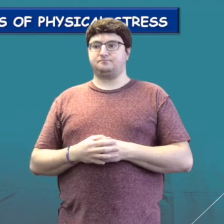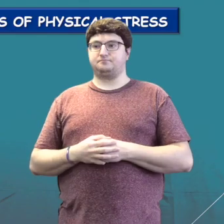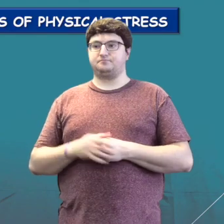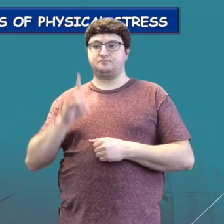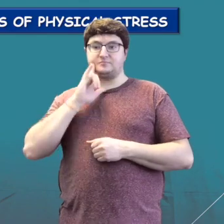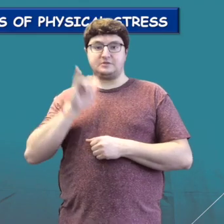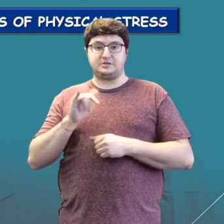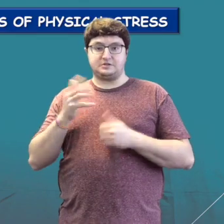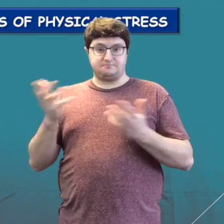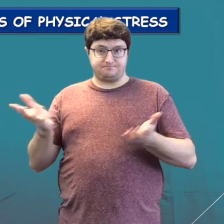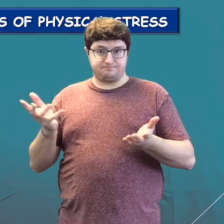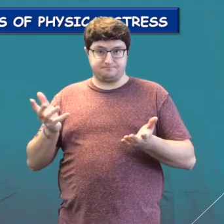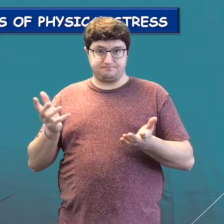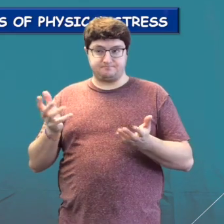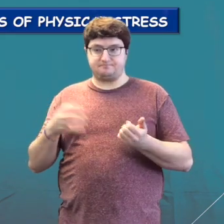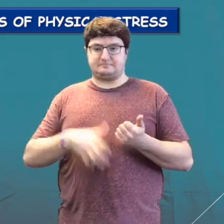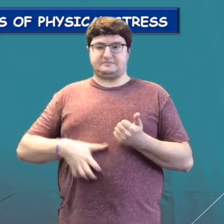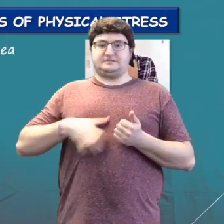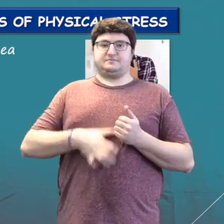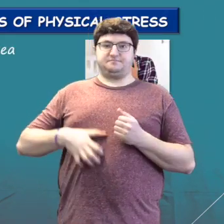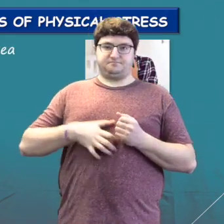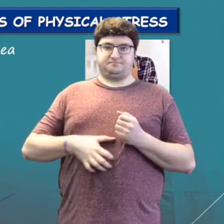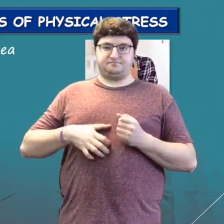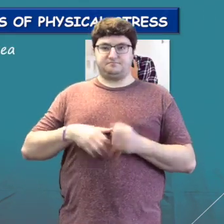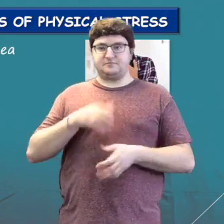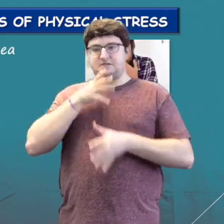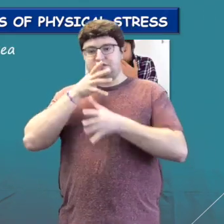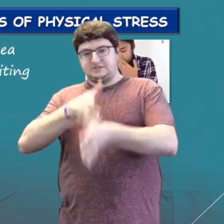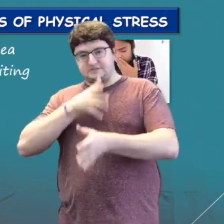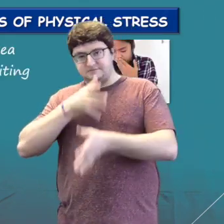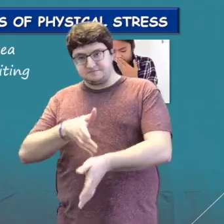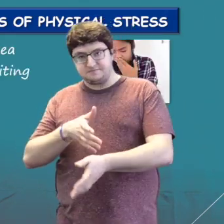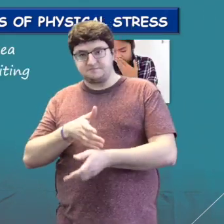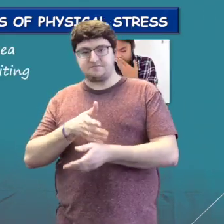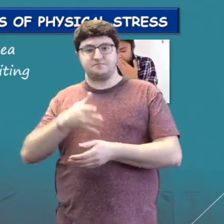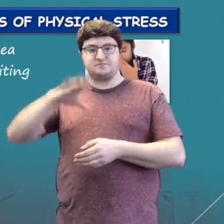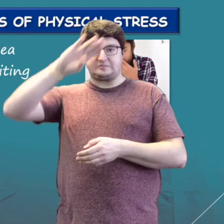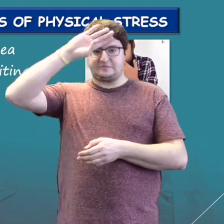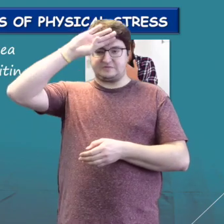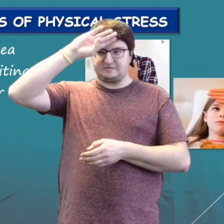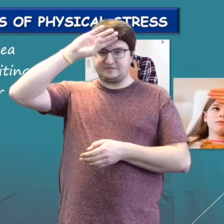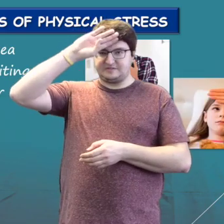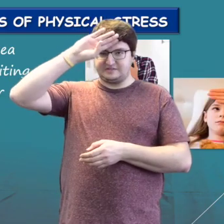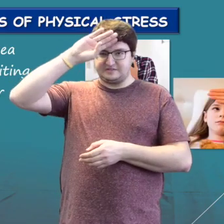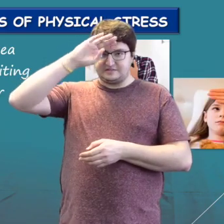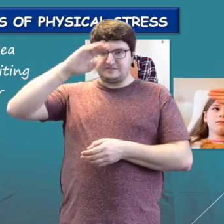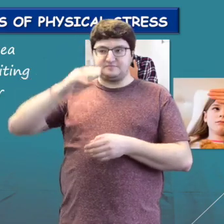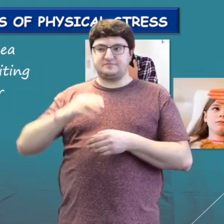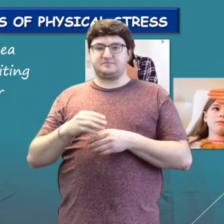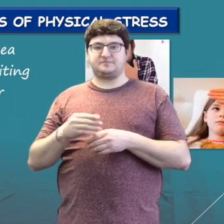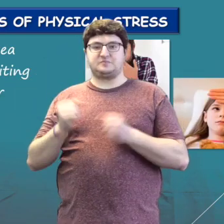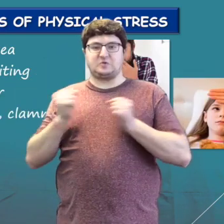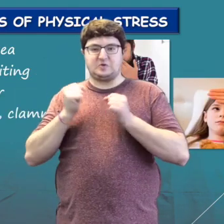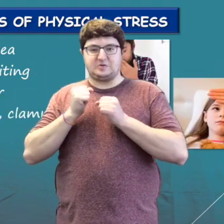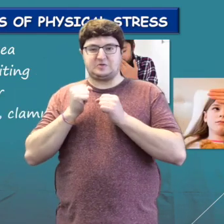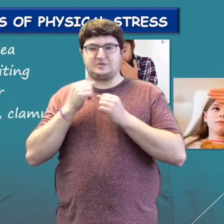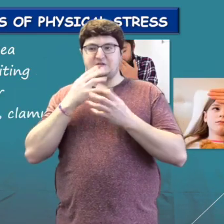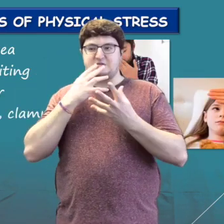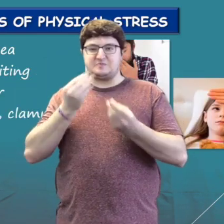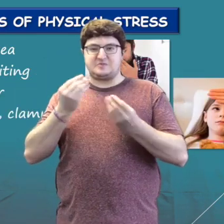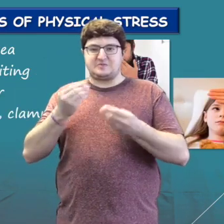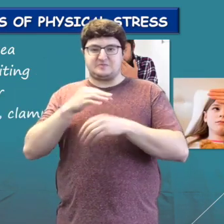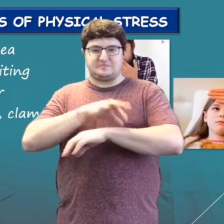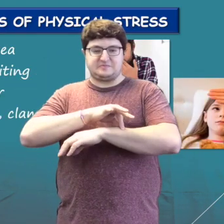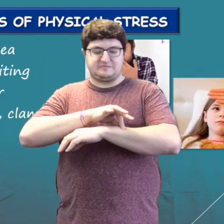Signs of physical stress include nausea, vomiting, fever, cold,